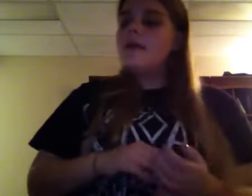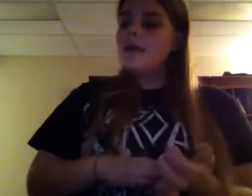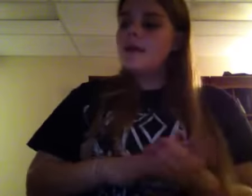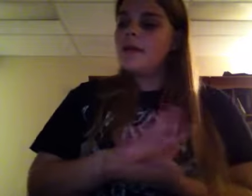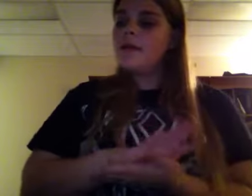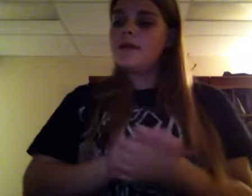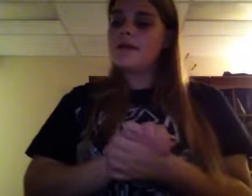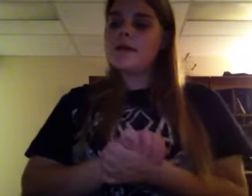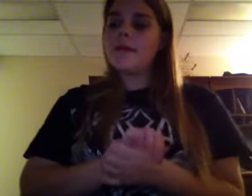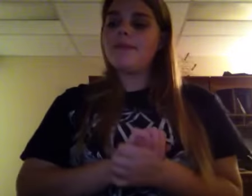So